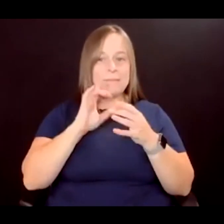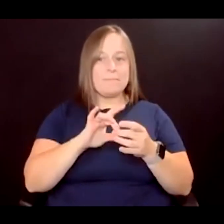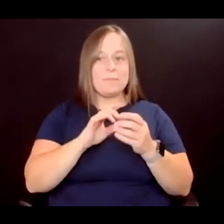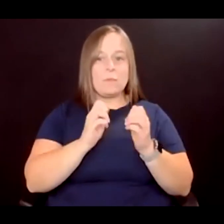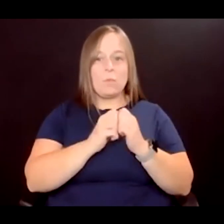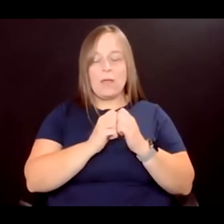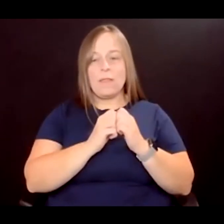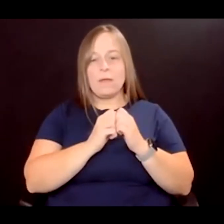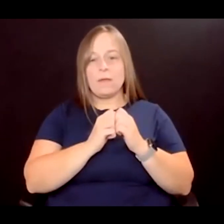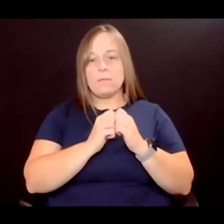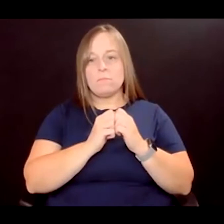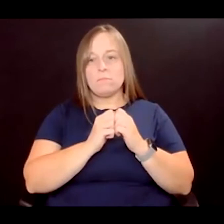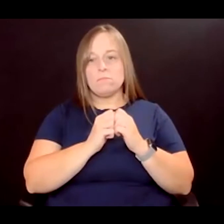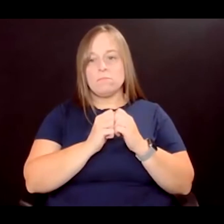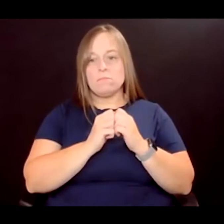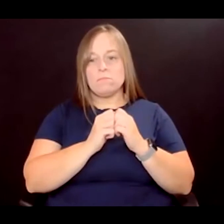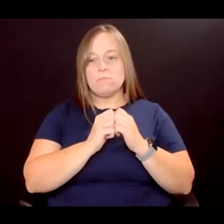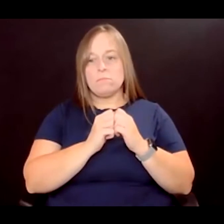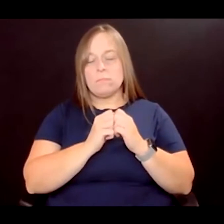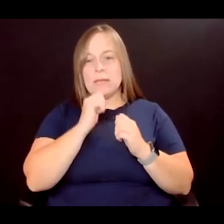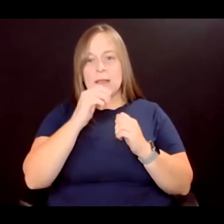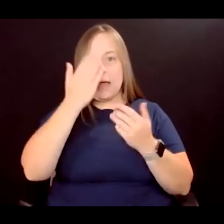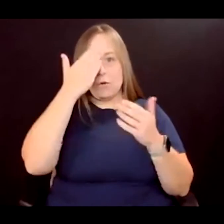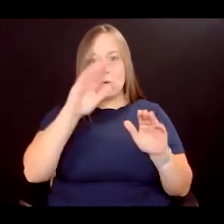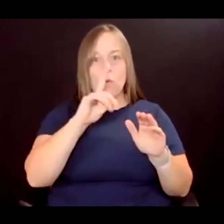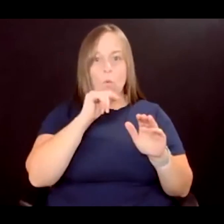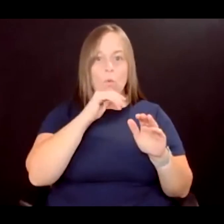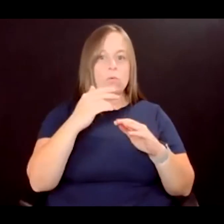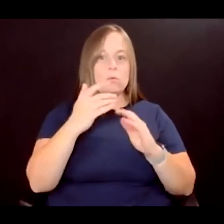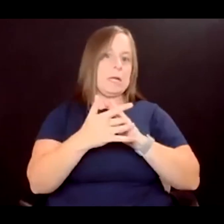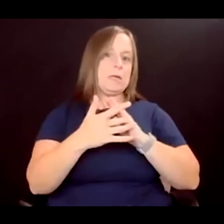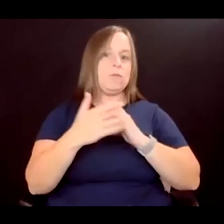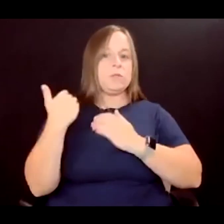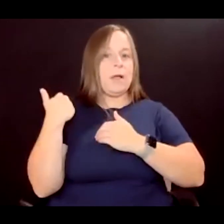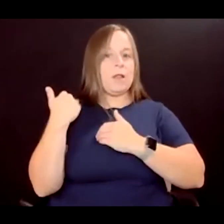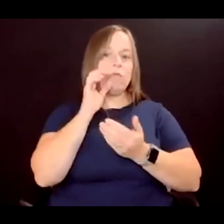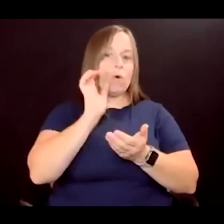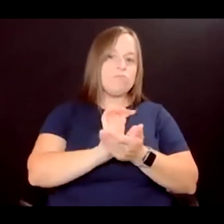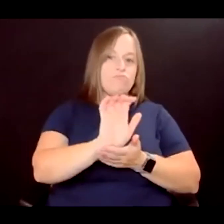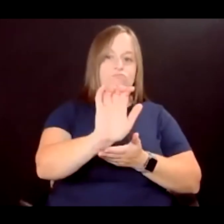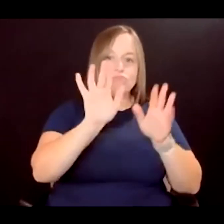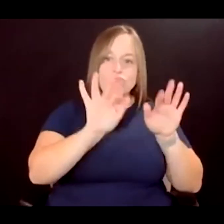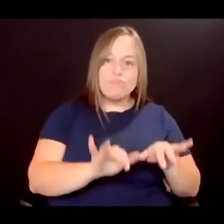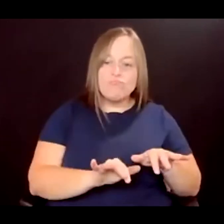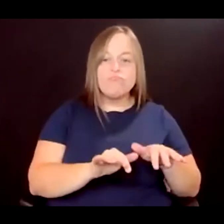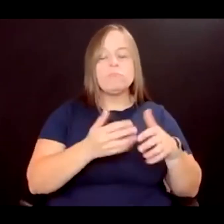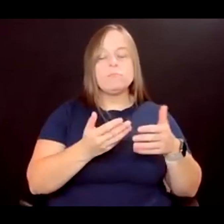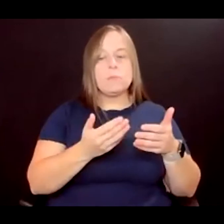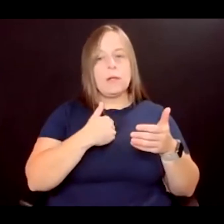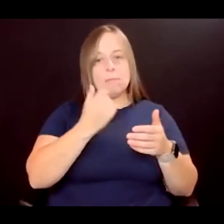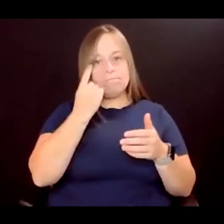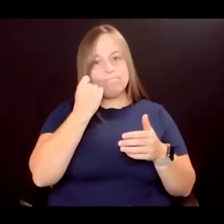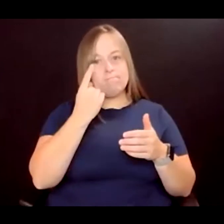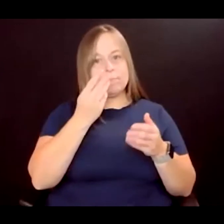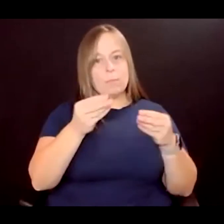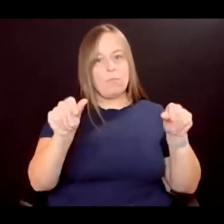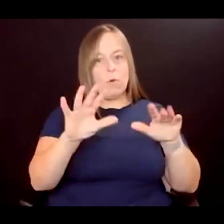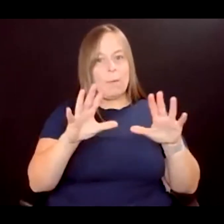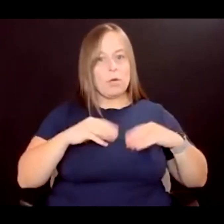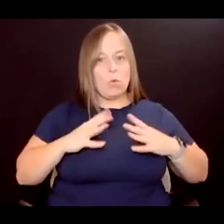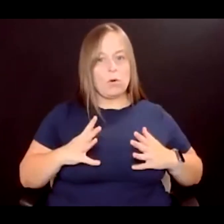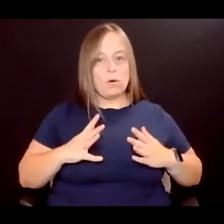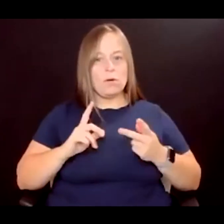so let's start right at point A again. Communication is paramount. It vexes me that